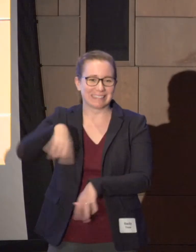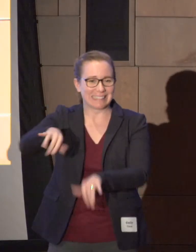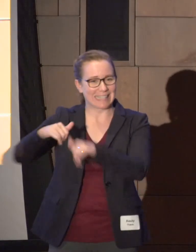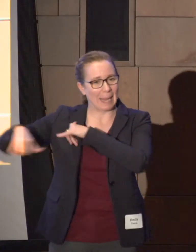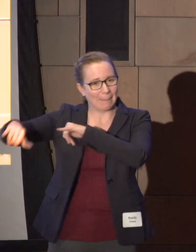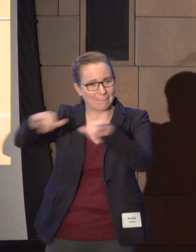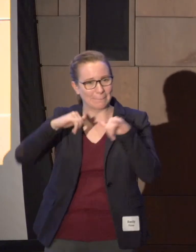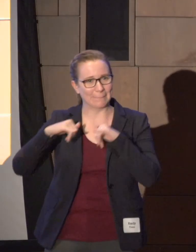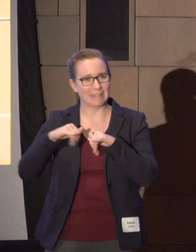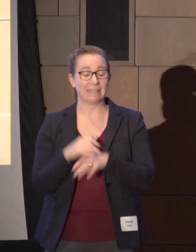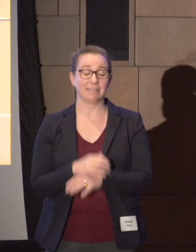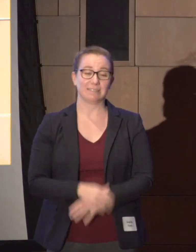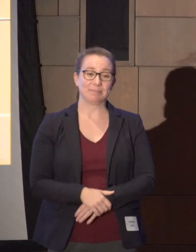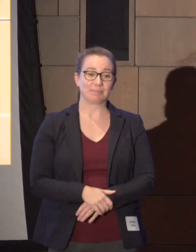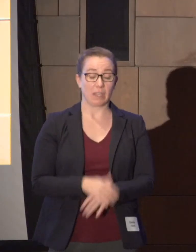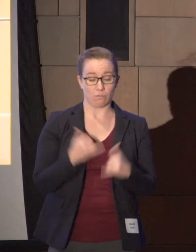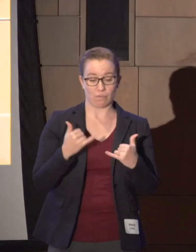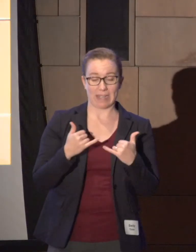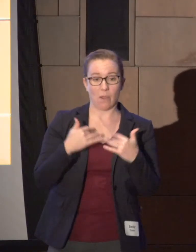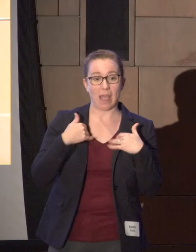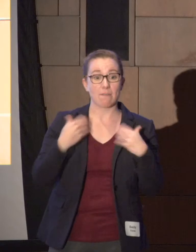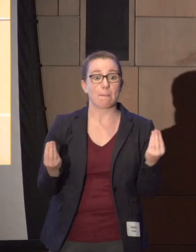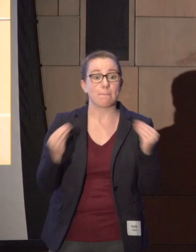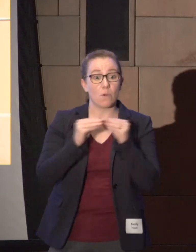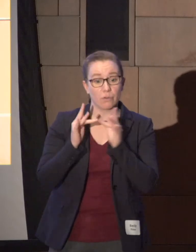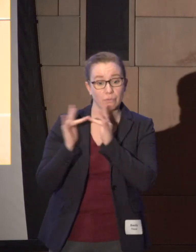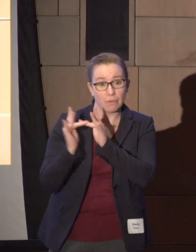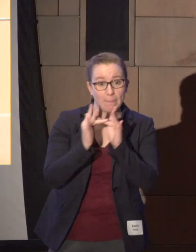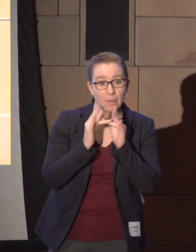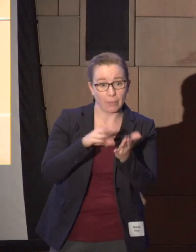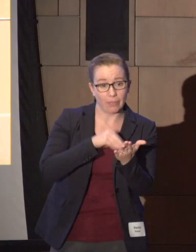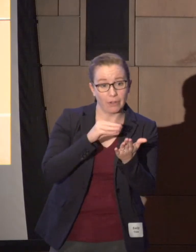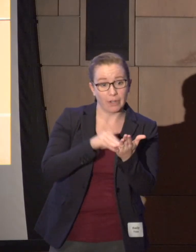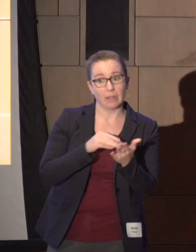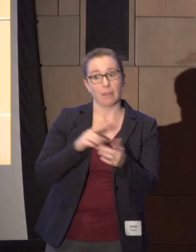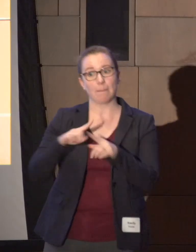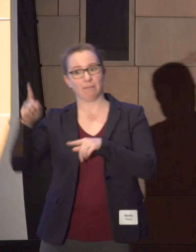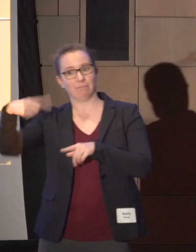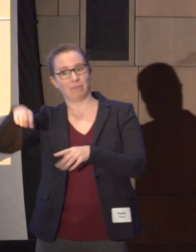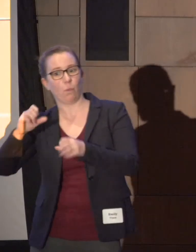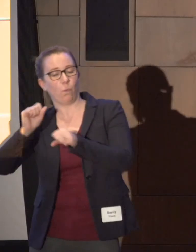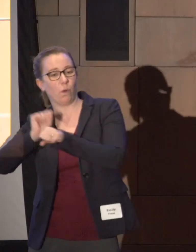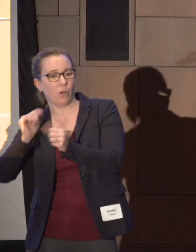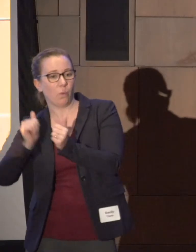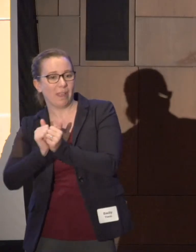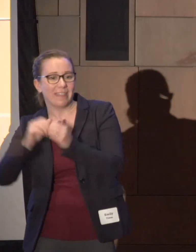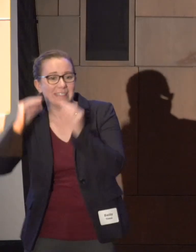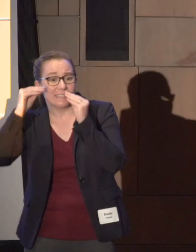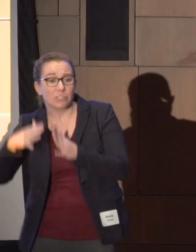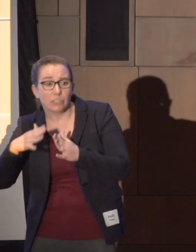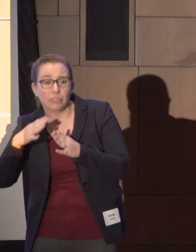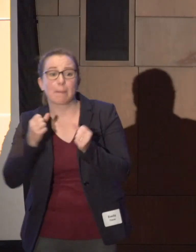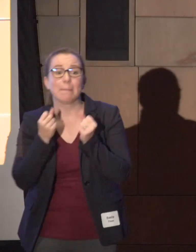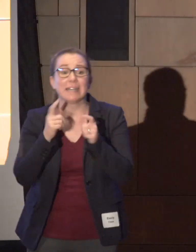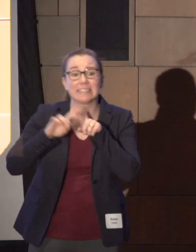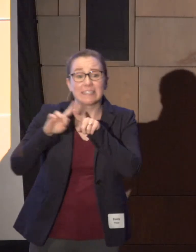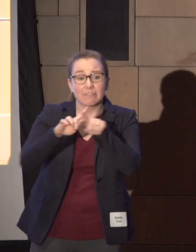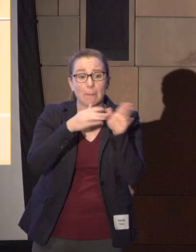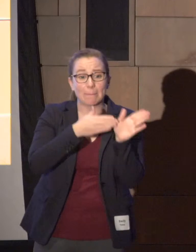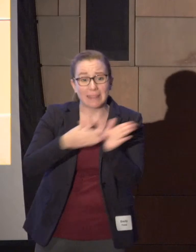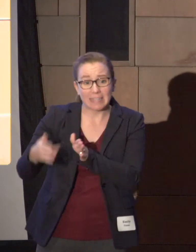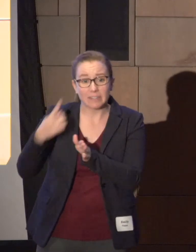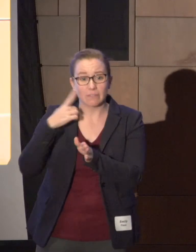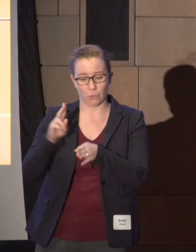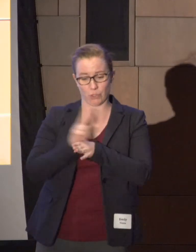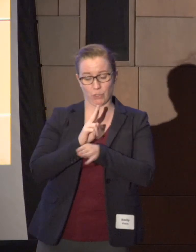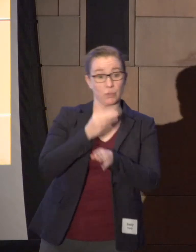this period of remote learning, Civics 101 has been working with teachers to create scores of lesson plans and learning tools for use